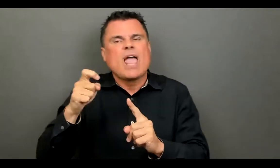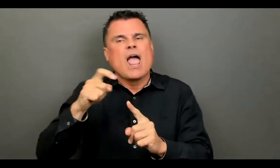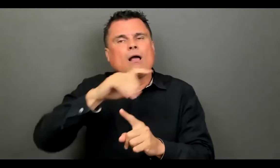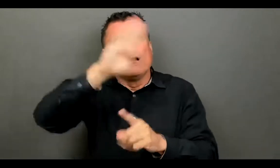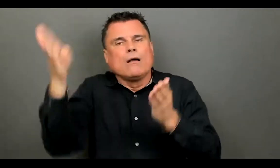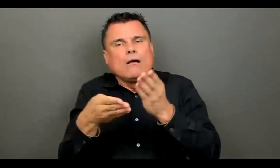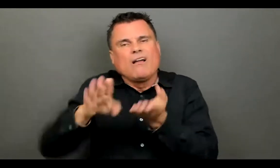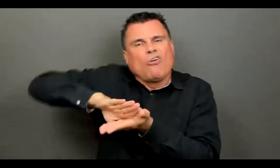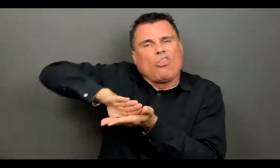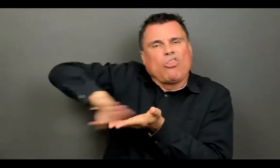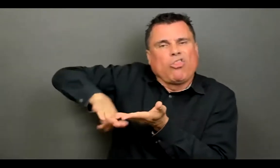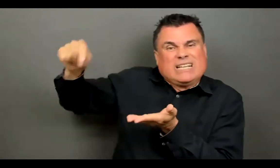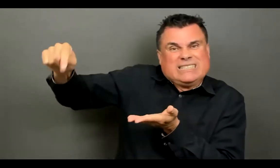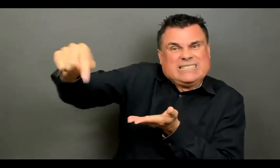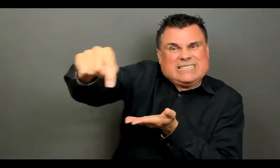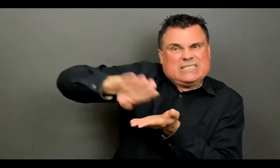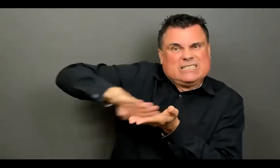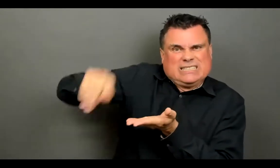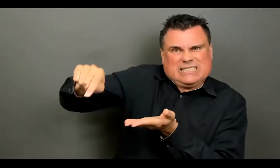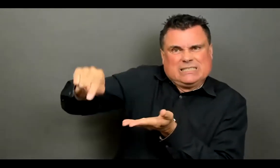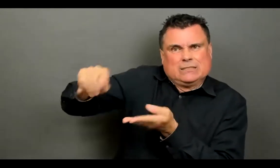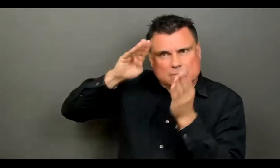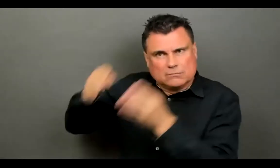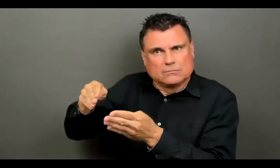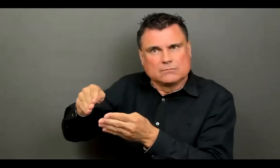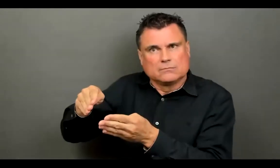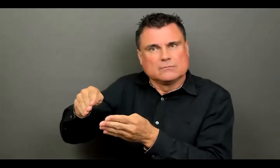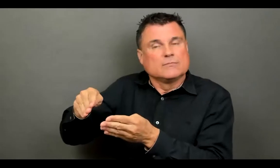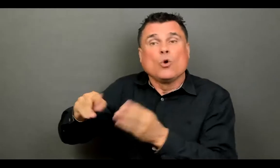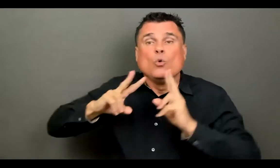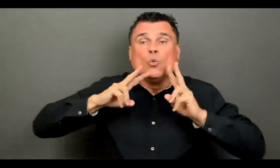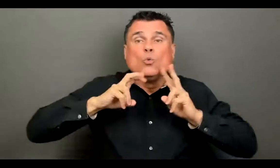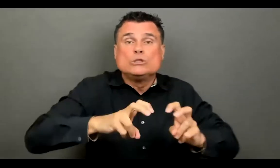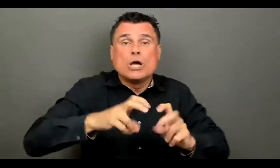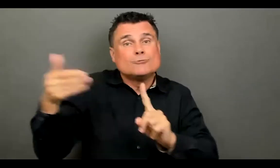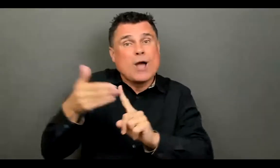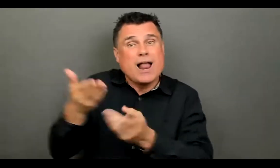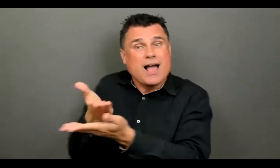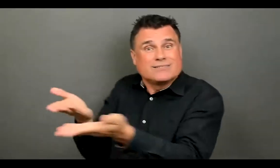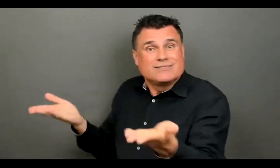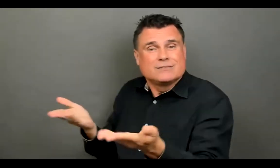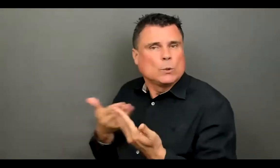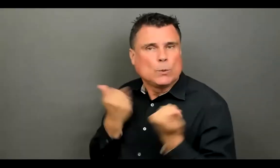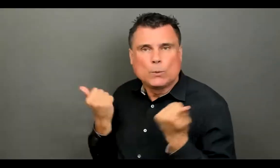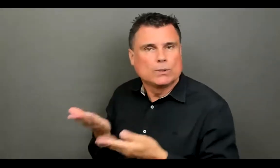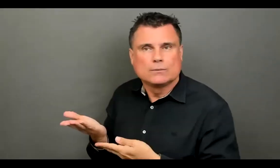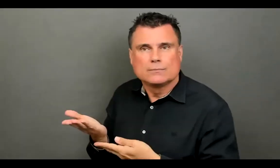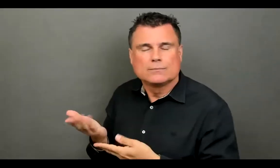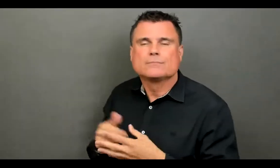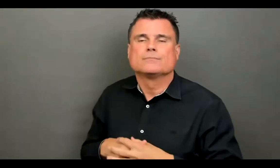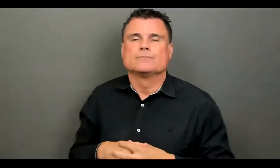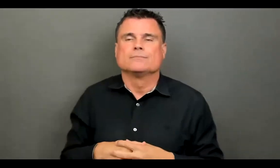uncover through other methods. Take the refugee disability intersect as an example. We found in a recent study in